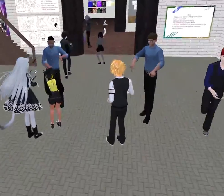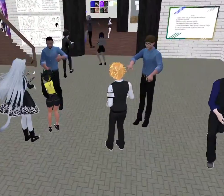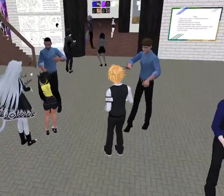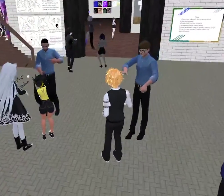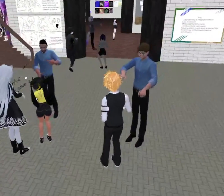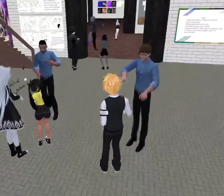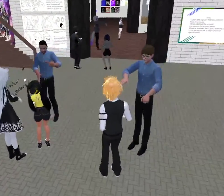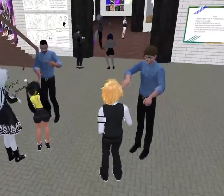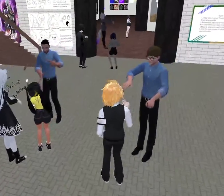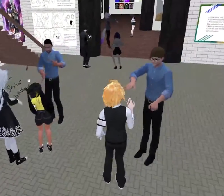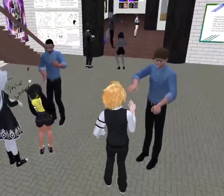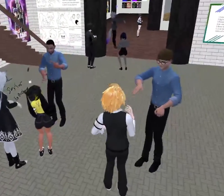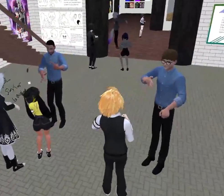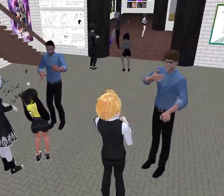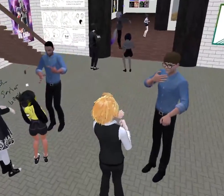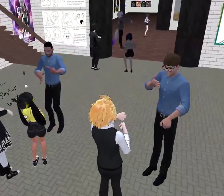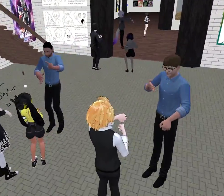That's funny. I didn't even know that.